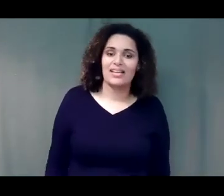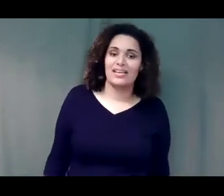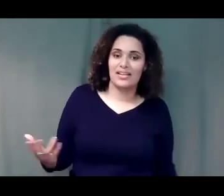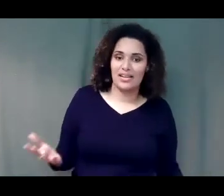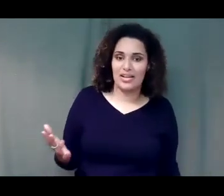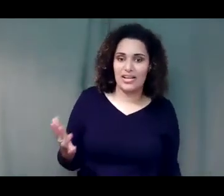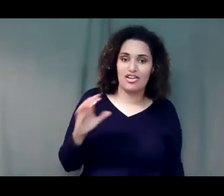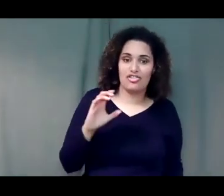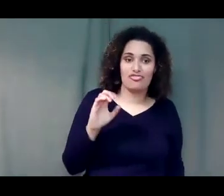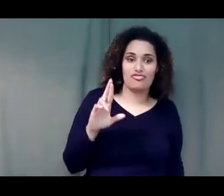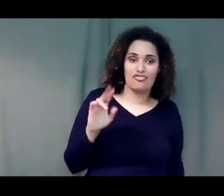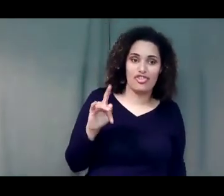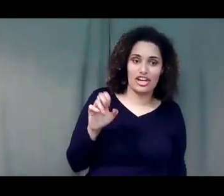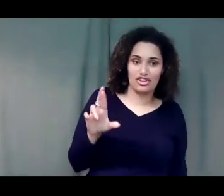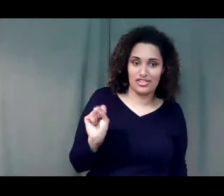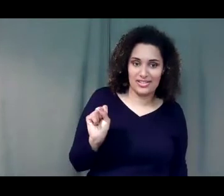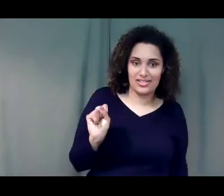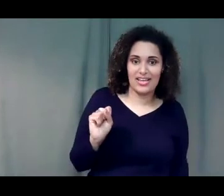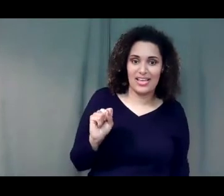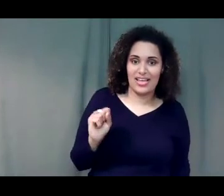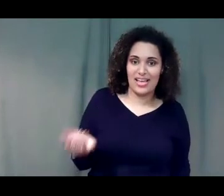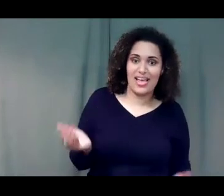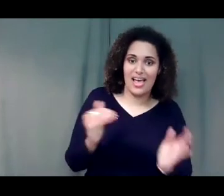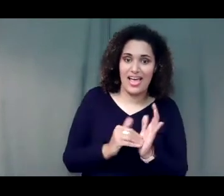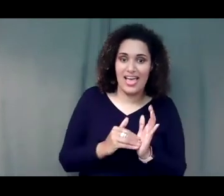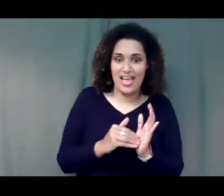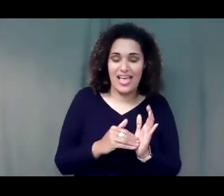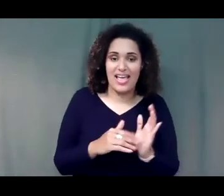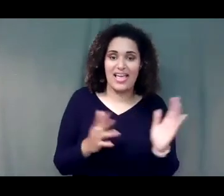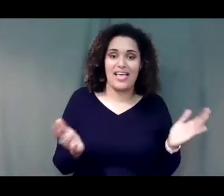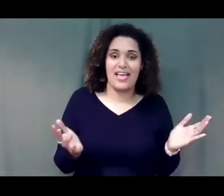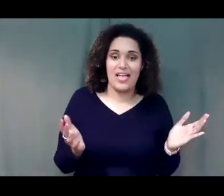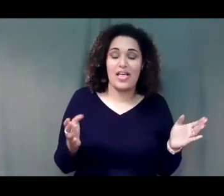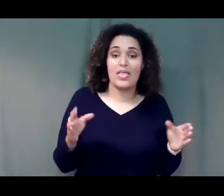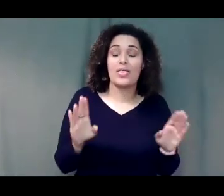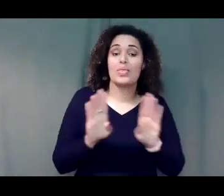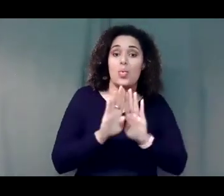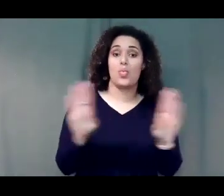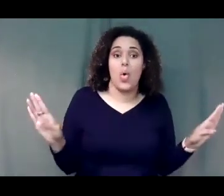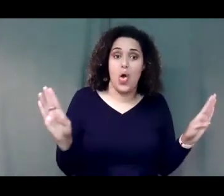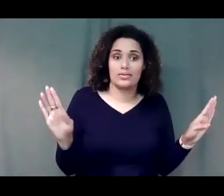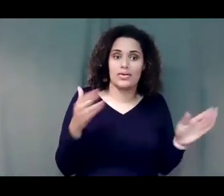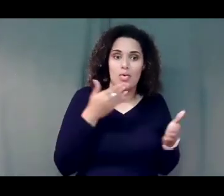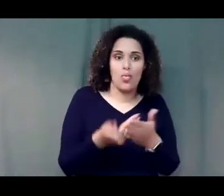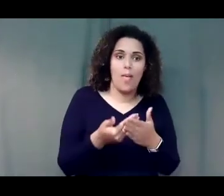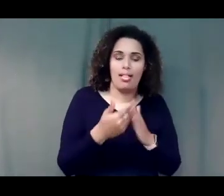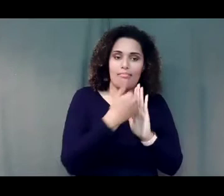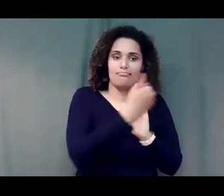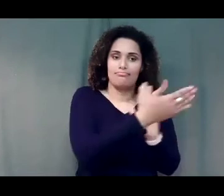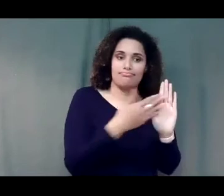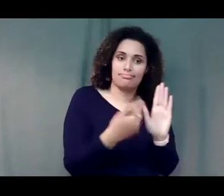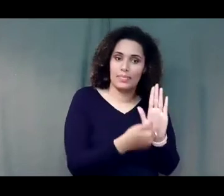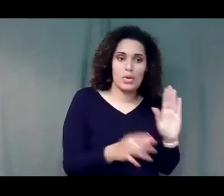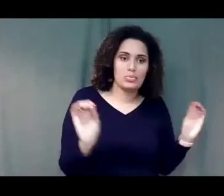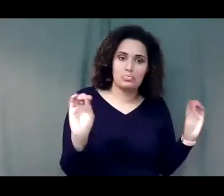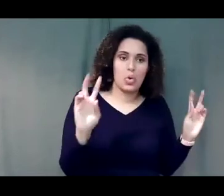So critters. There was a question about critters. So again, as long as the walls are well sealed, there's no more problem